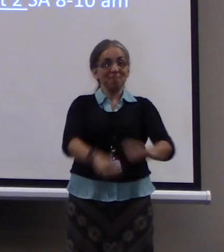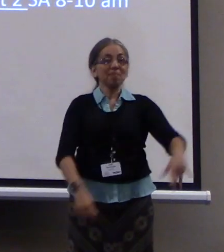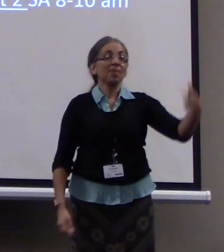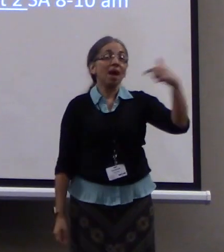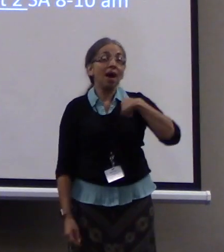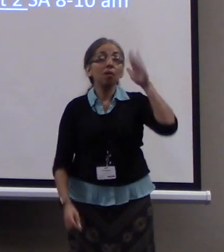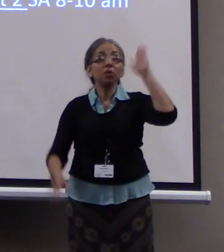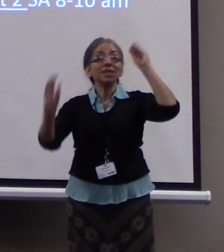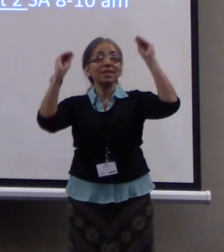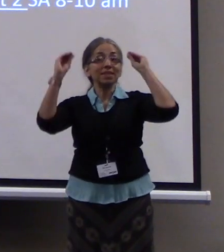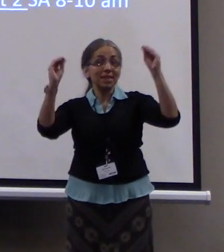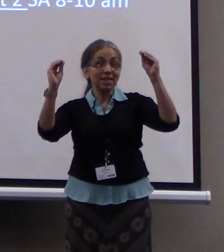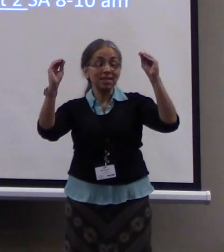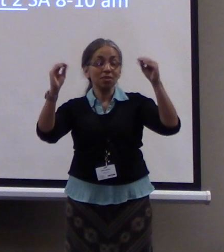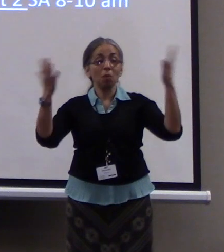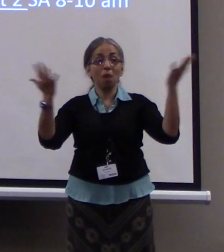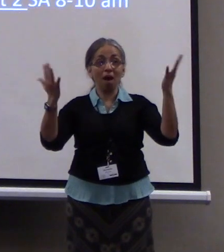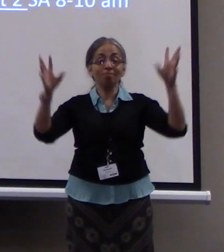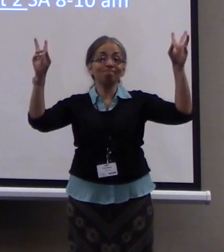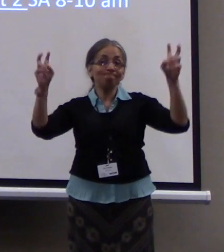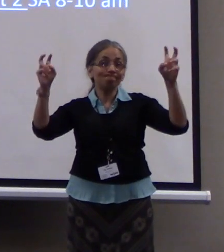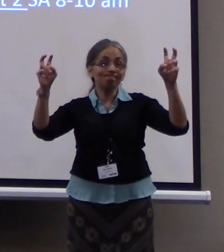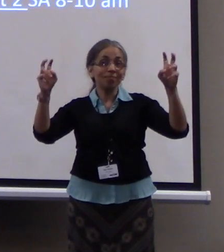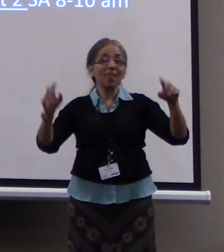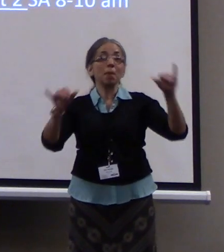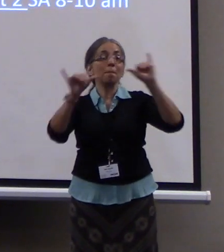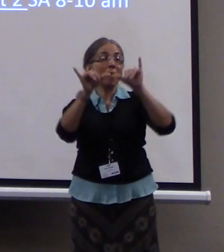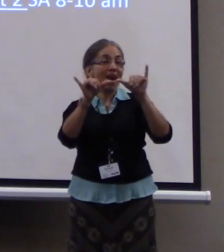my sign name. I will be teaching